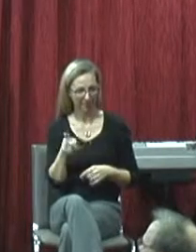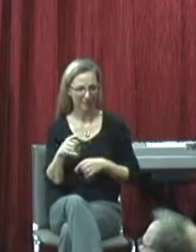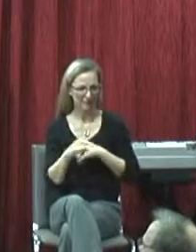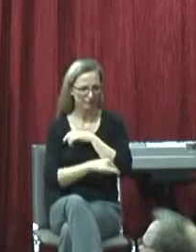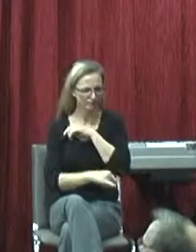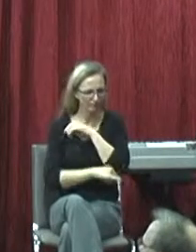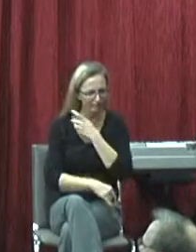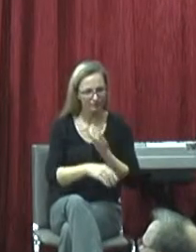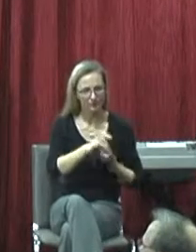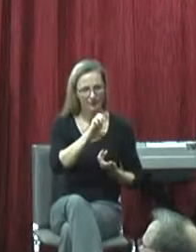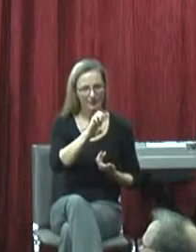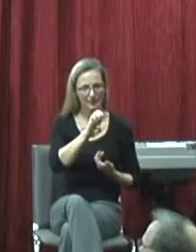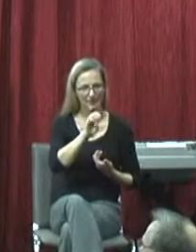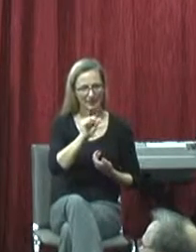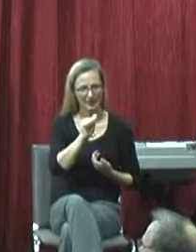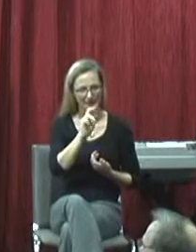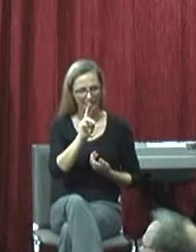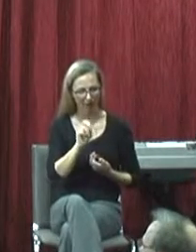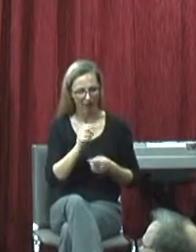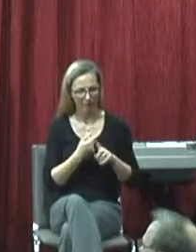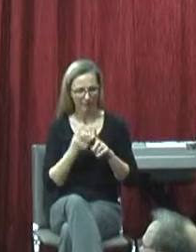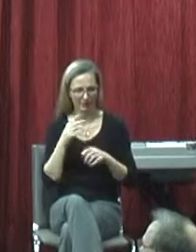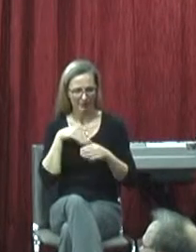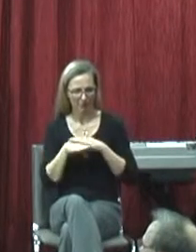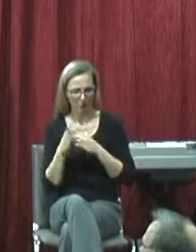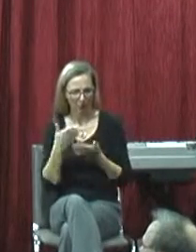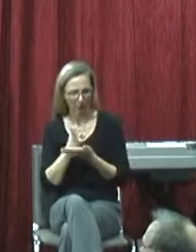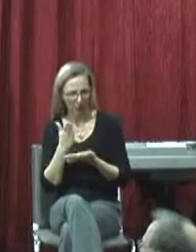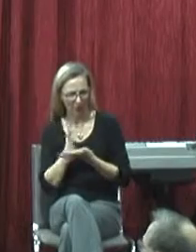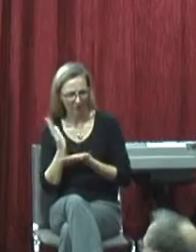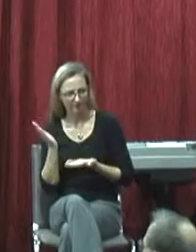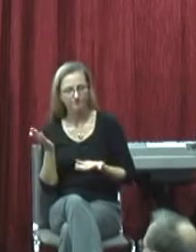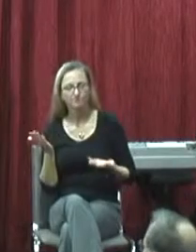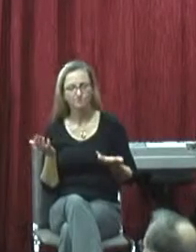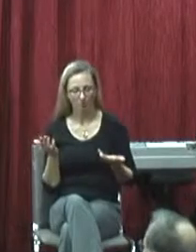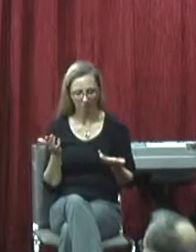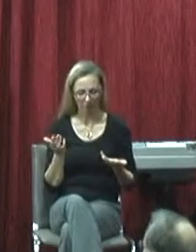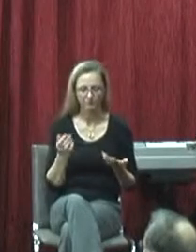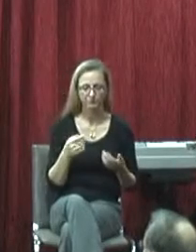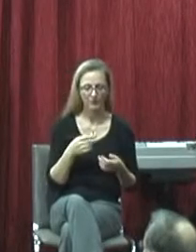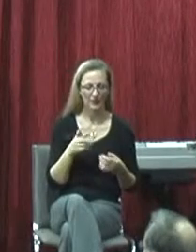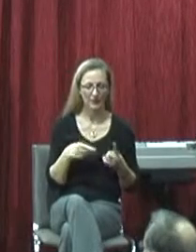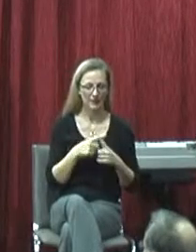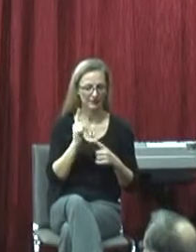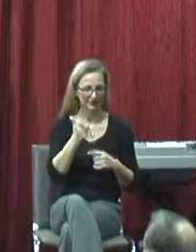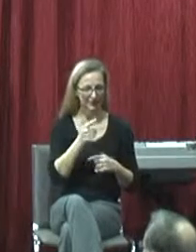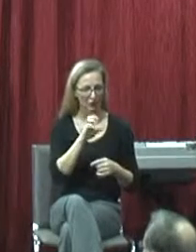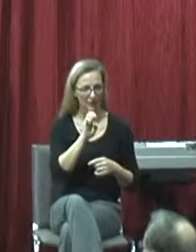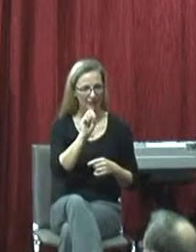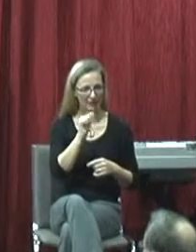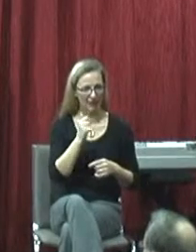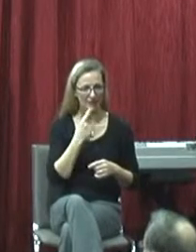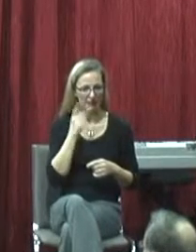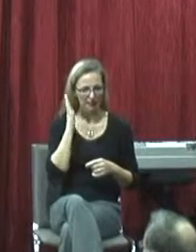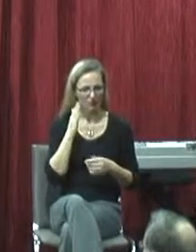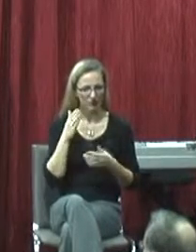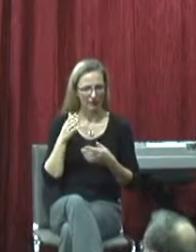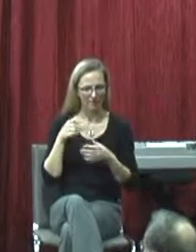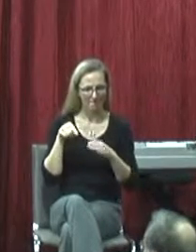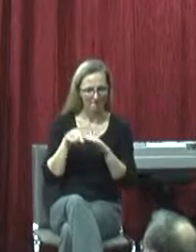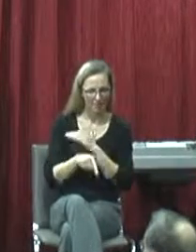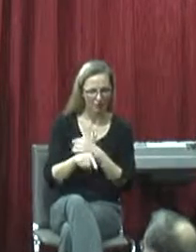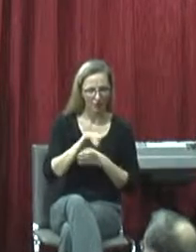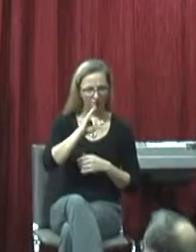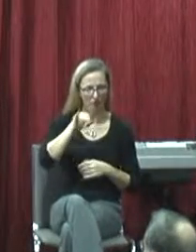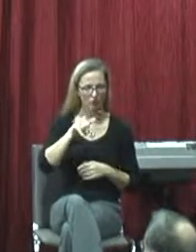father's blessing. And Esau was overheard afterwards saying he was going to murder Jacob. So Jacob had to flee from his